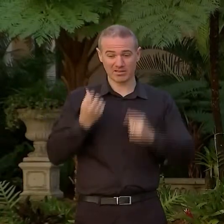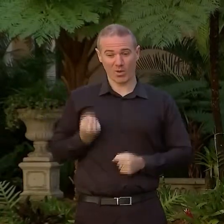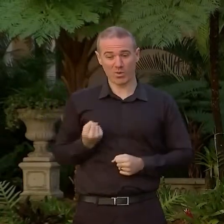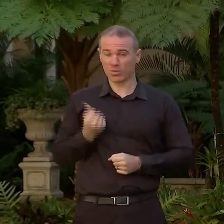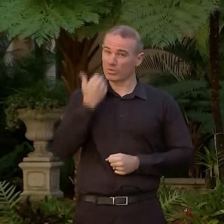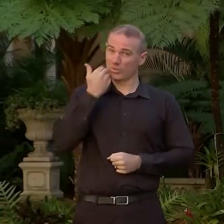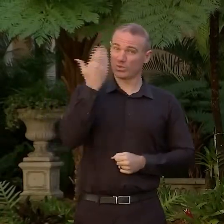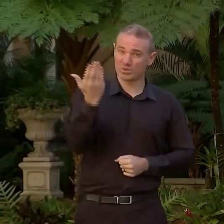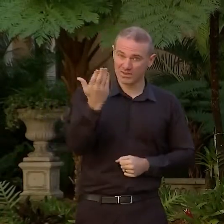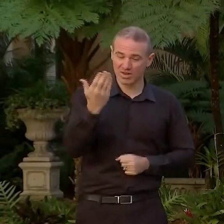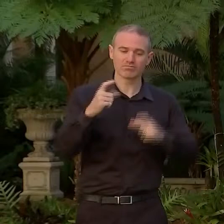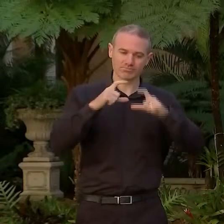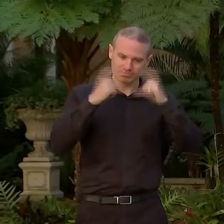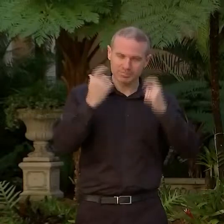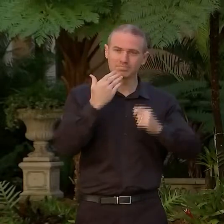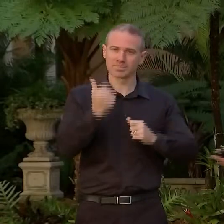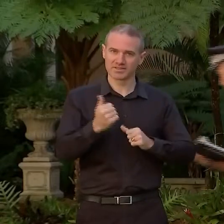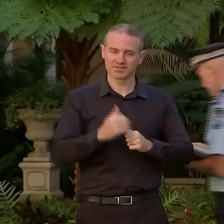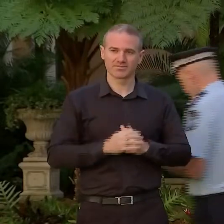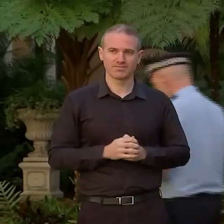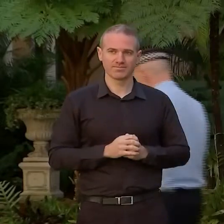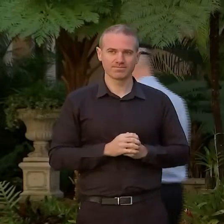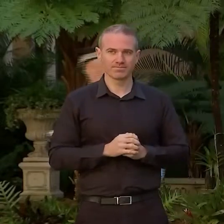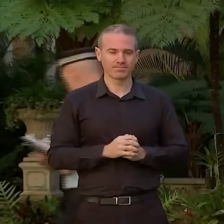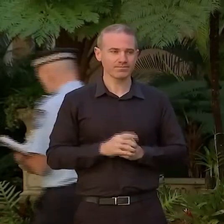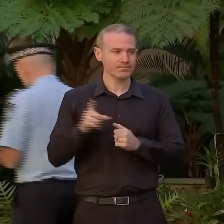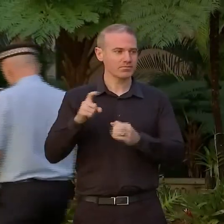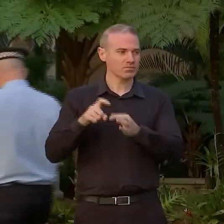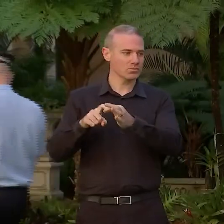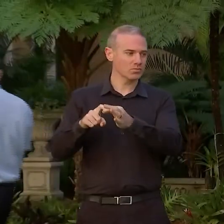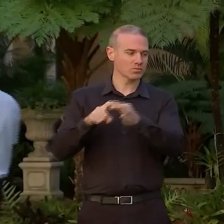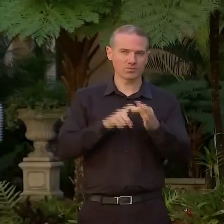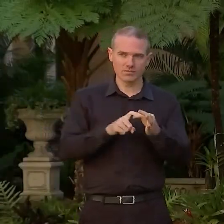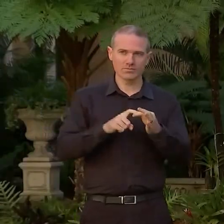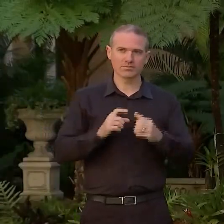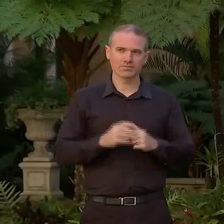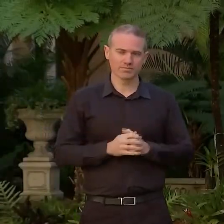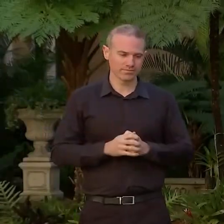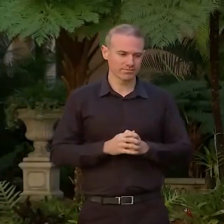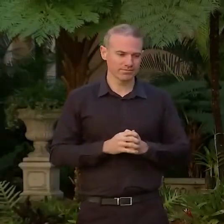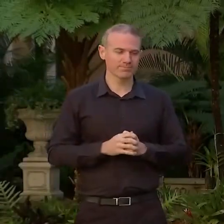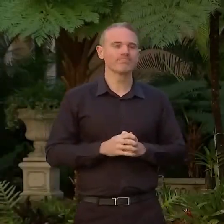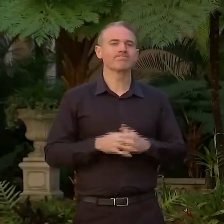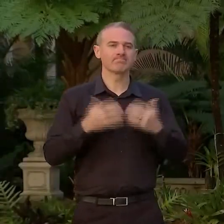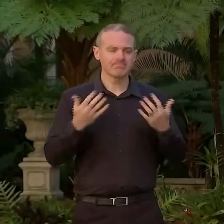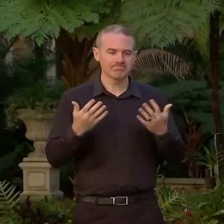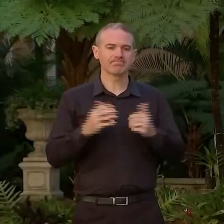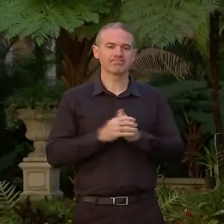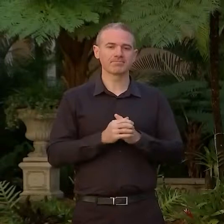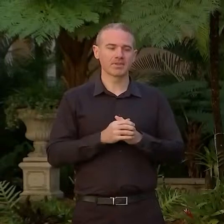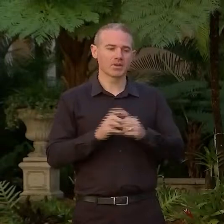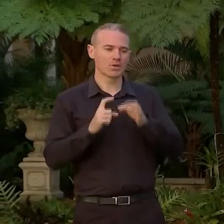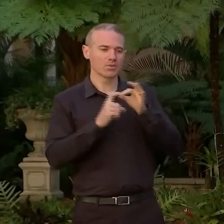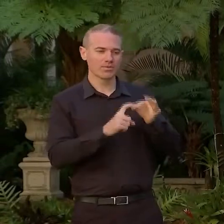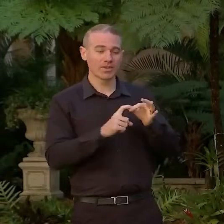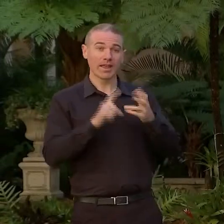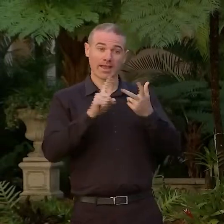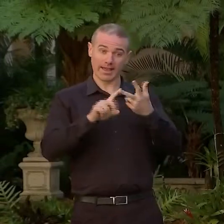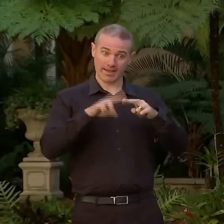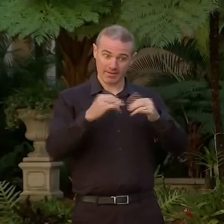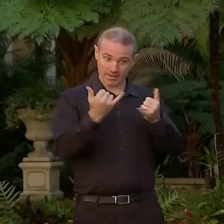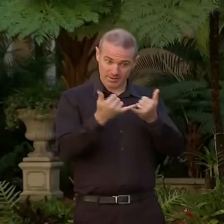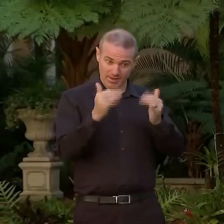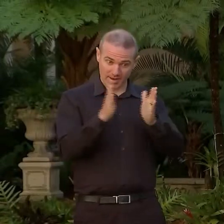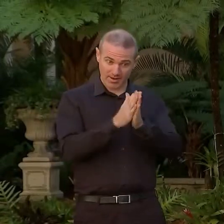you. Dr. Young, I don't want to get ahead of ourselves, but post-Sunday, if it is lifted, what